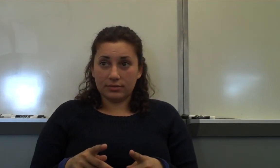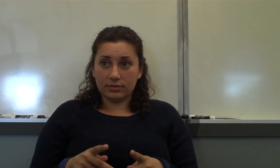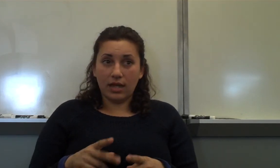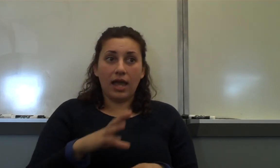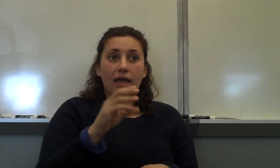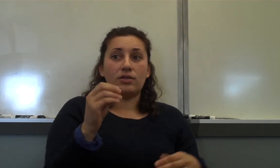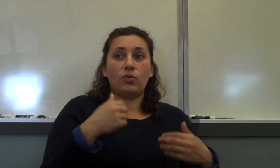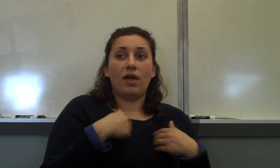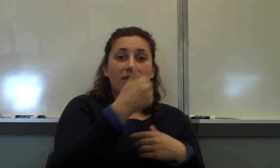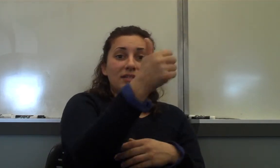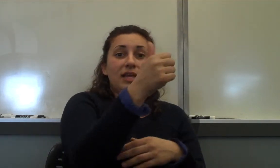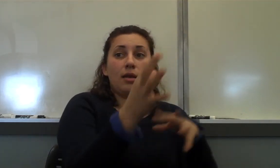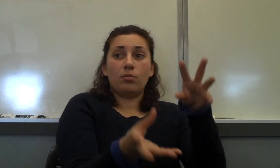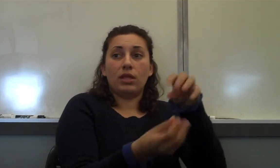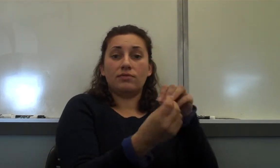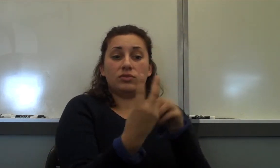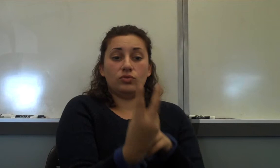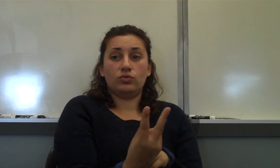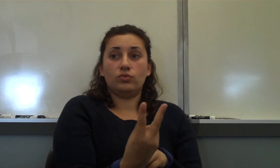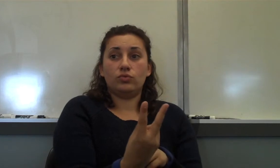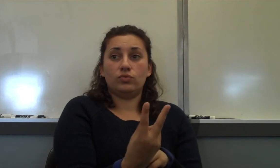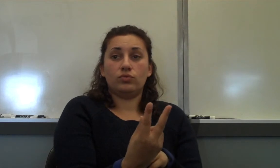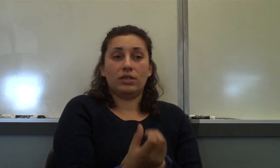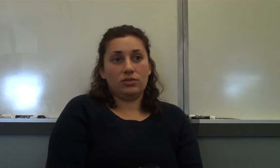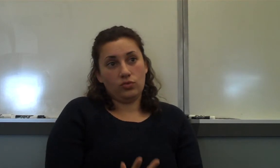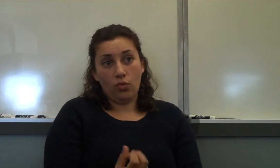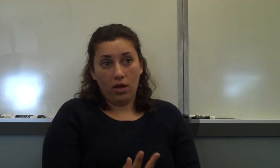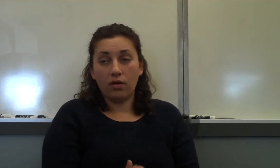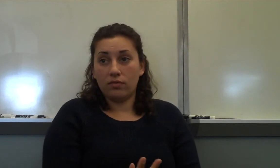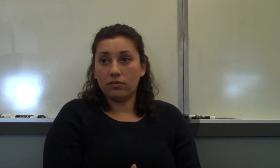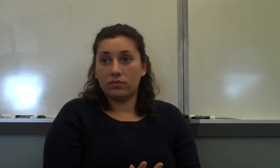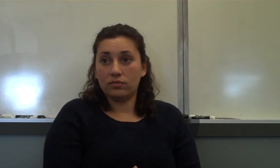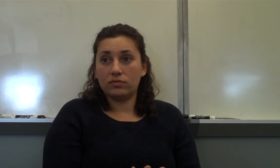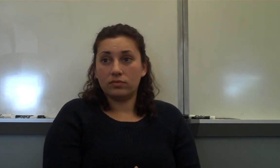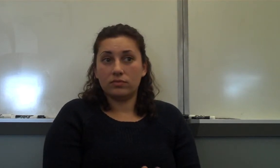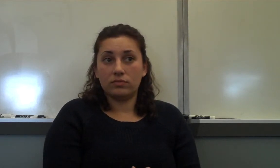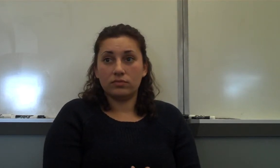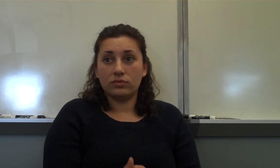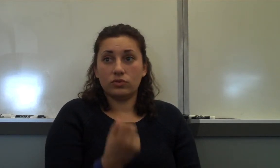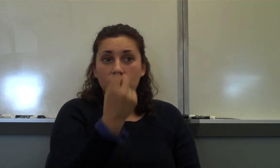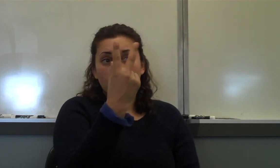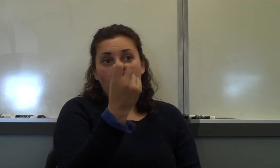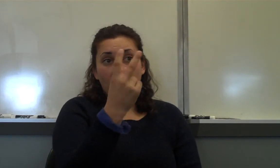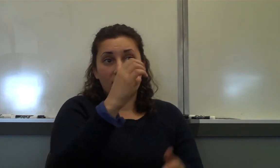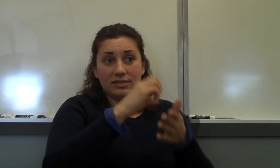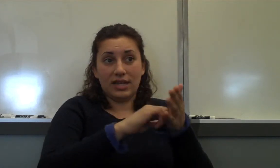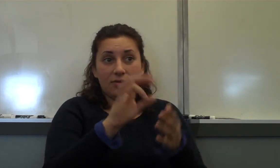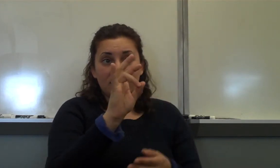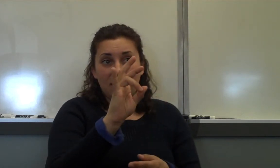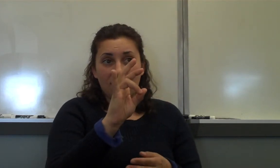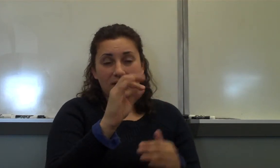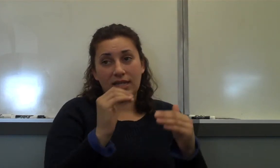that was here from the previous borrow gives you 12. So 12 take away 7 is 5, 9 take away 9 is